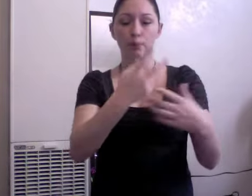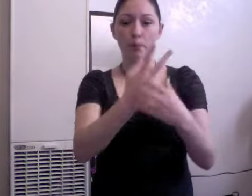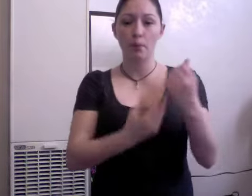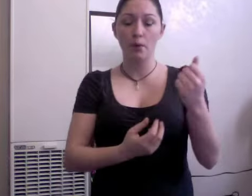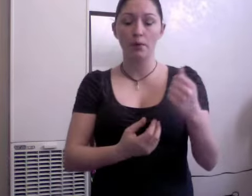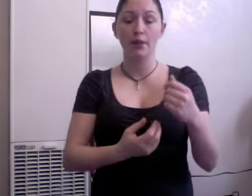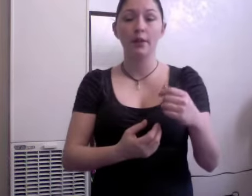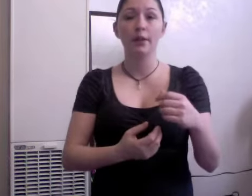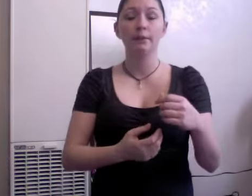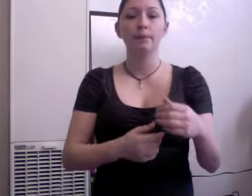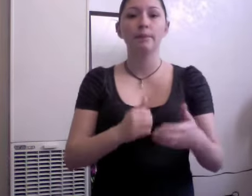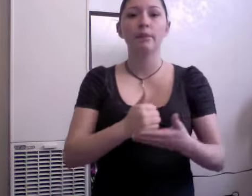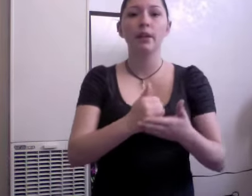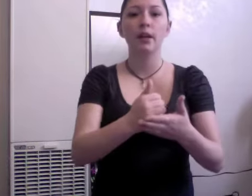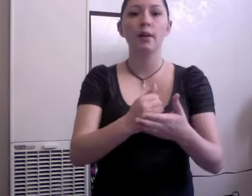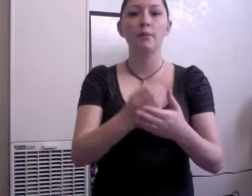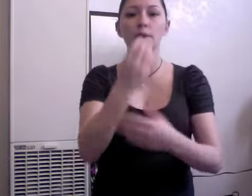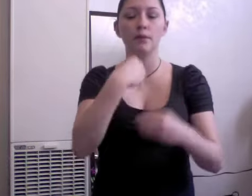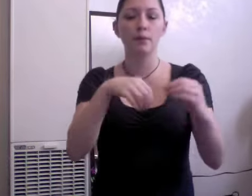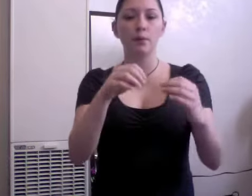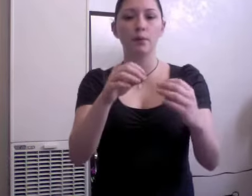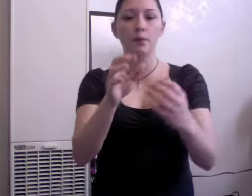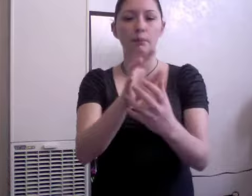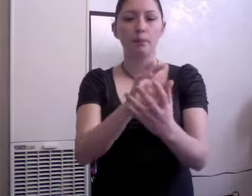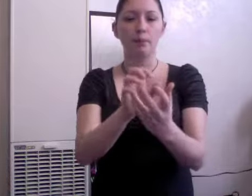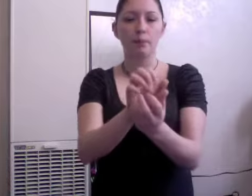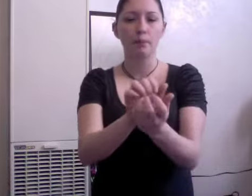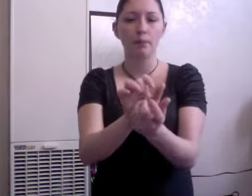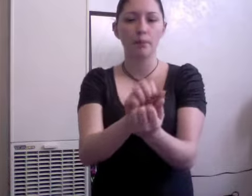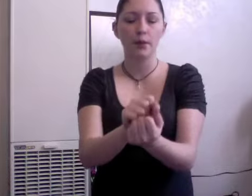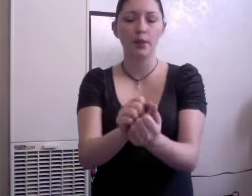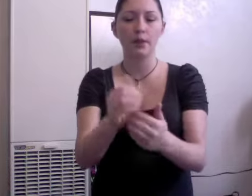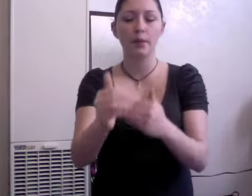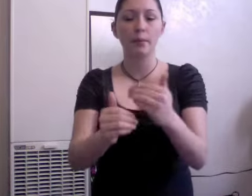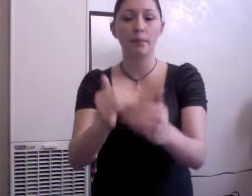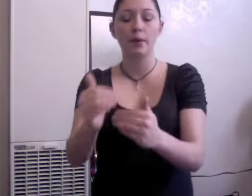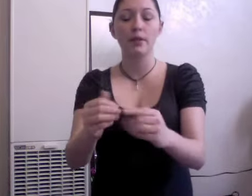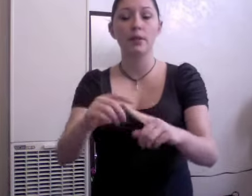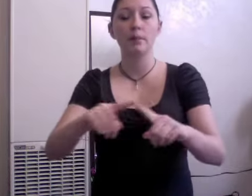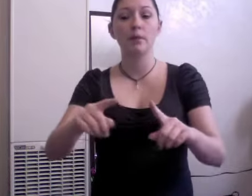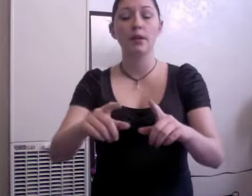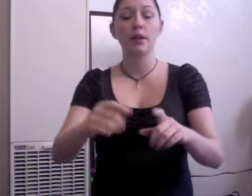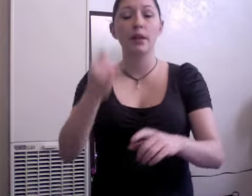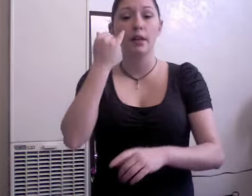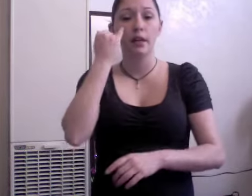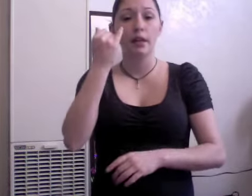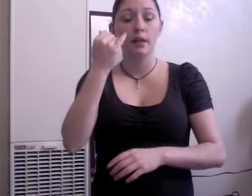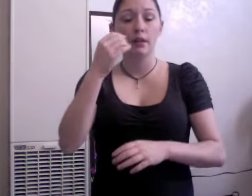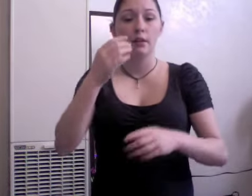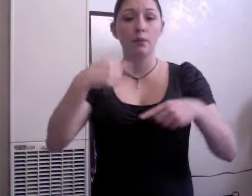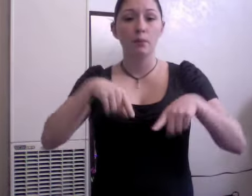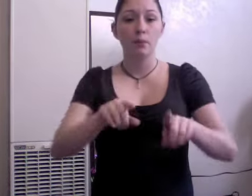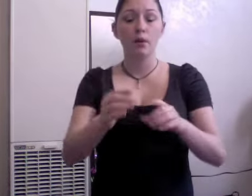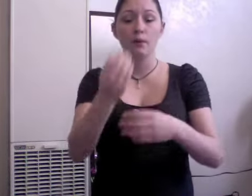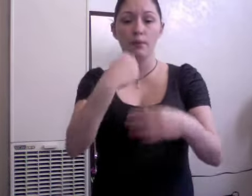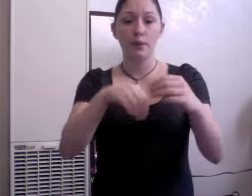food breakdown process and everything. But of course, as food, like a big chunk of food waste is getting moved through there, it's going to pick up some of the bacteria along the